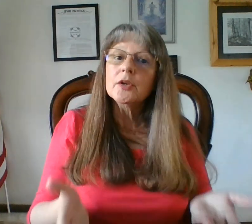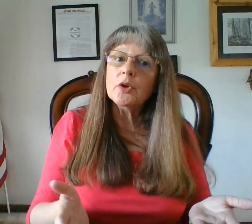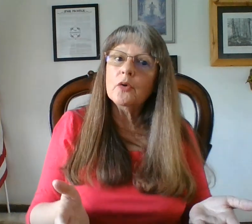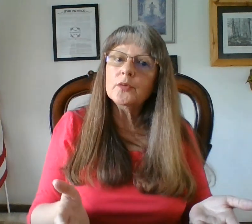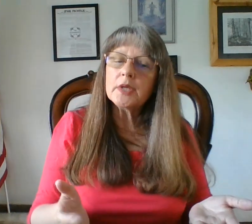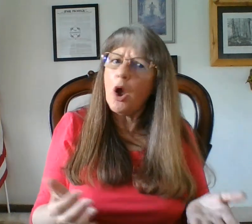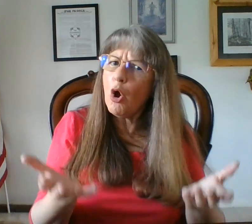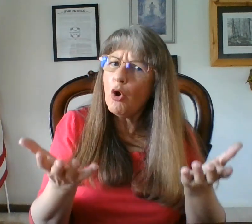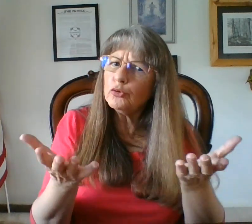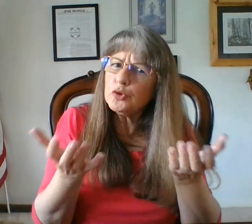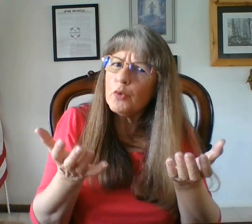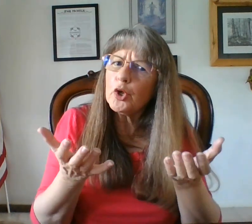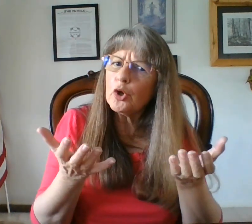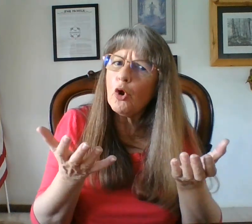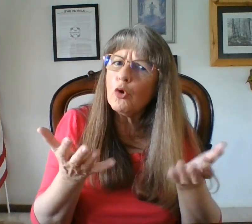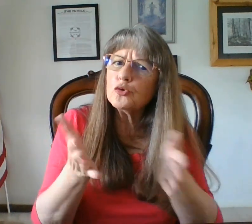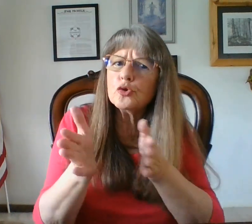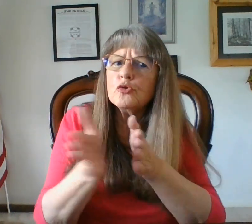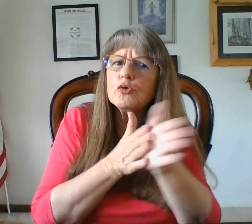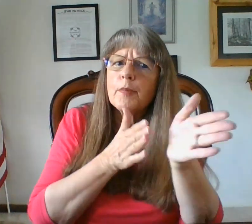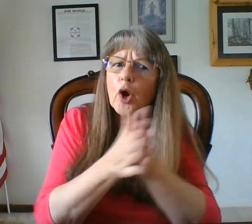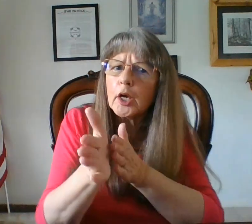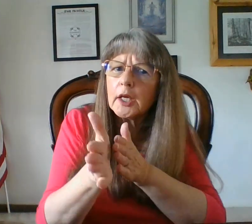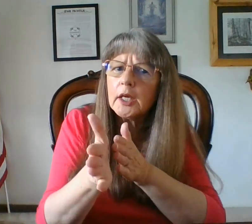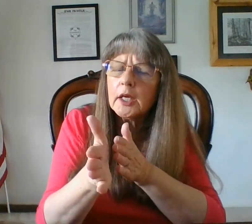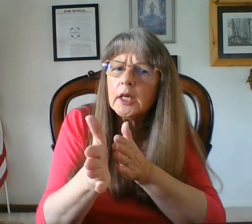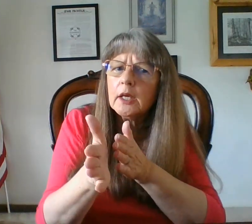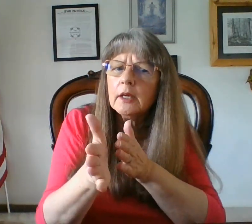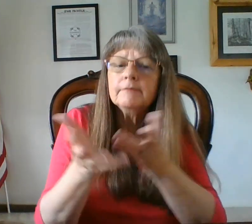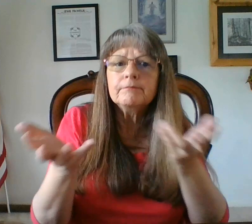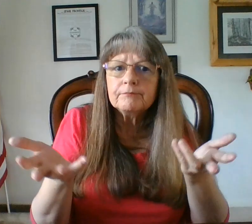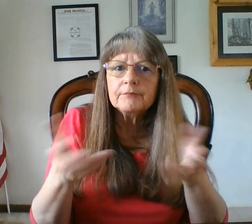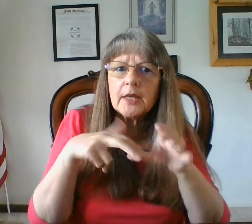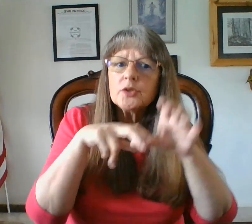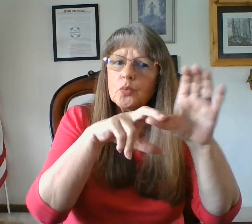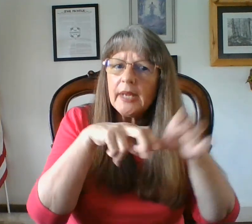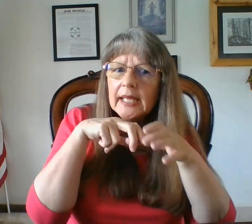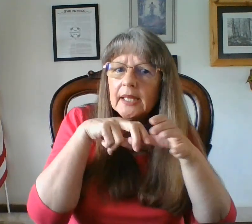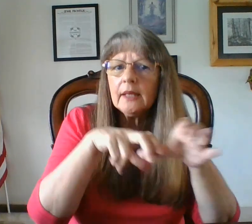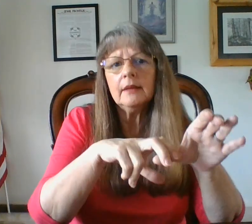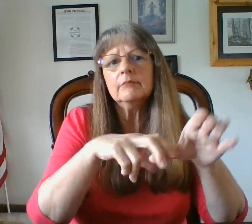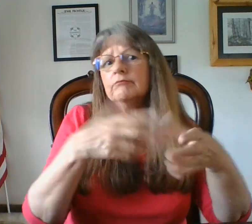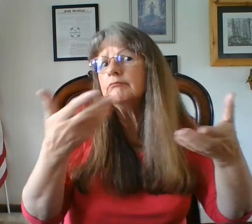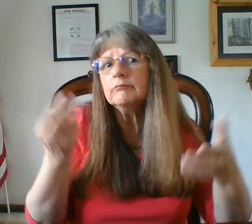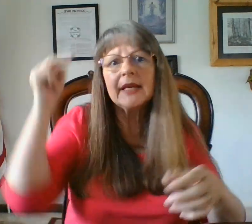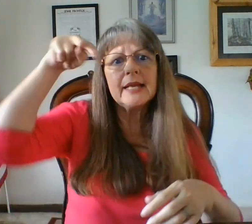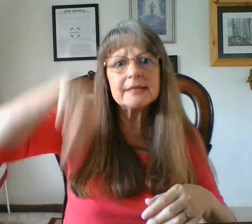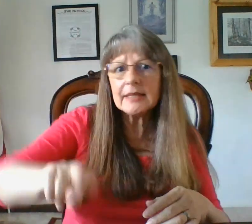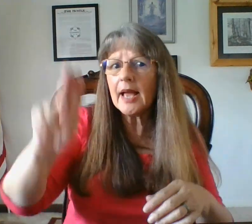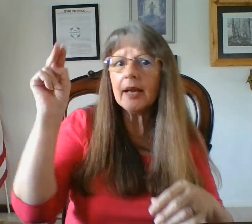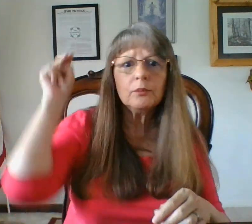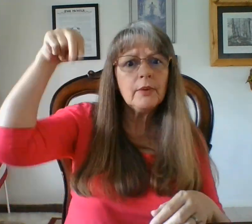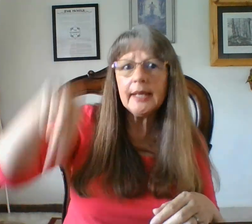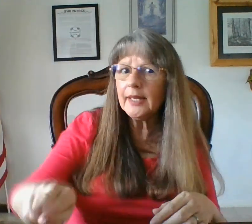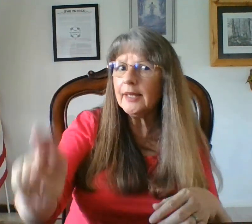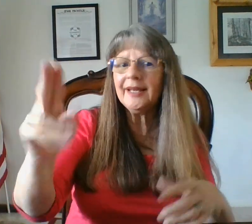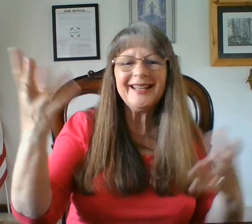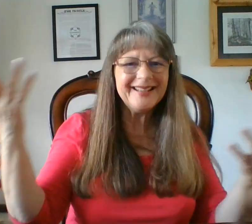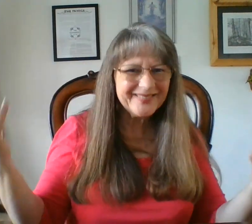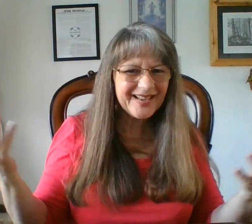So if you say, "Oh, do you want to go to the park and swing and slide?" Wee,